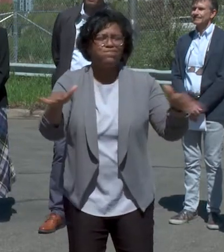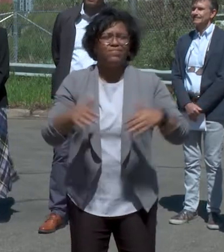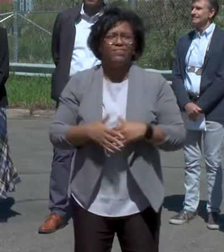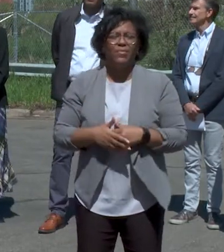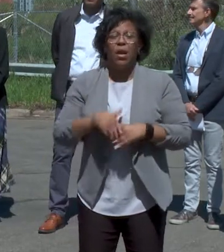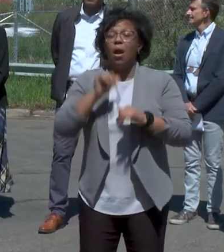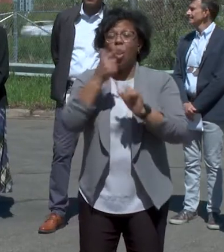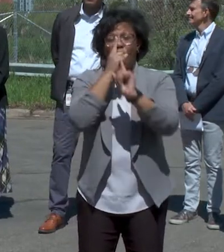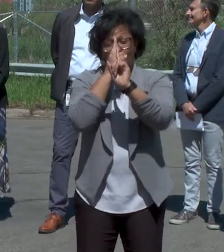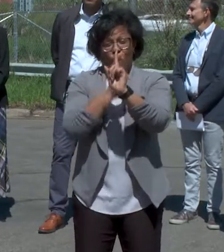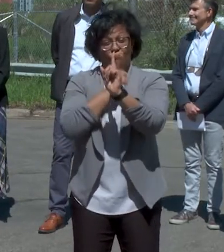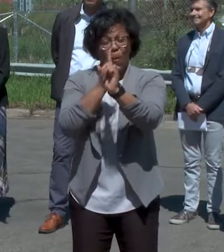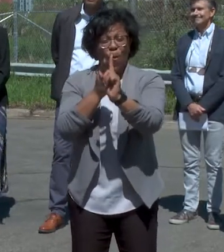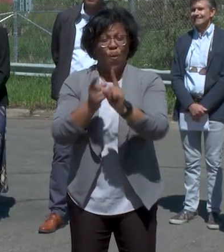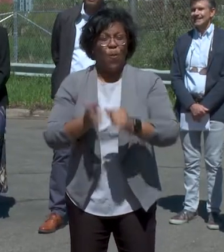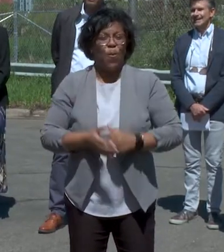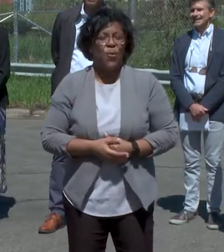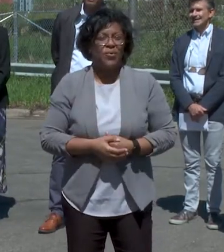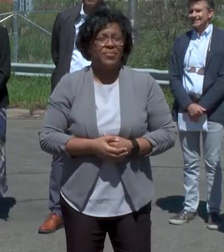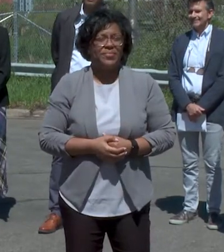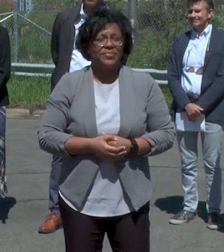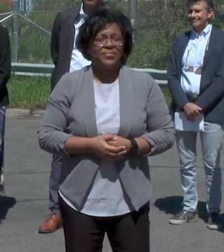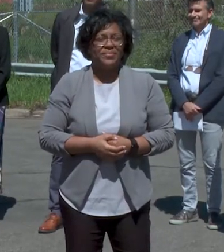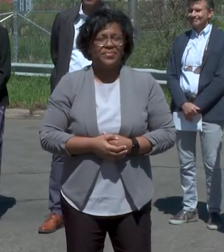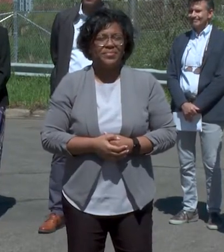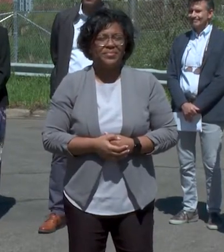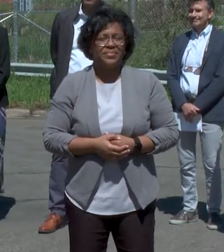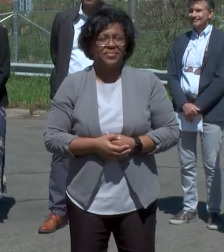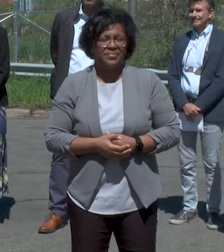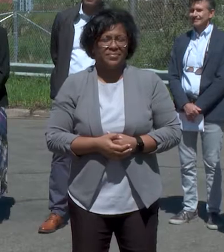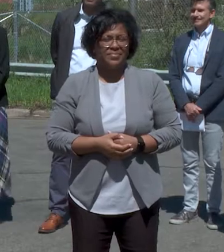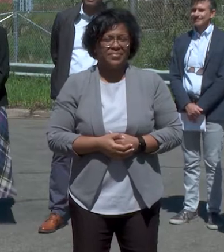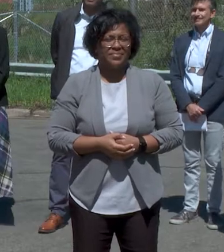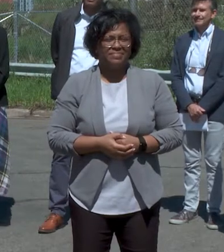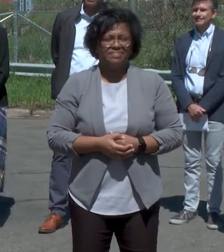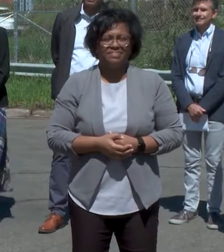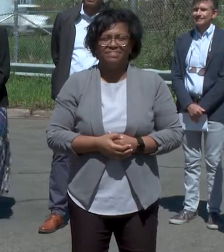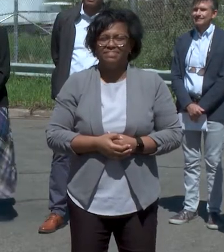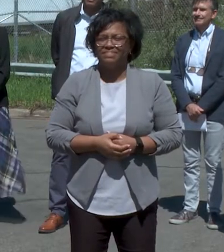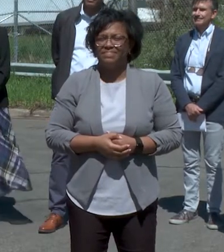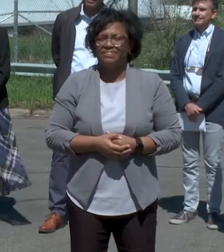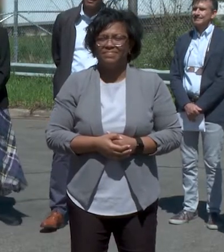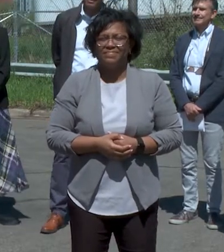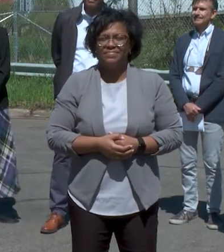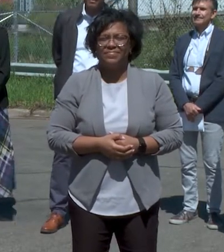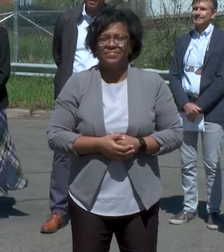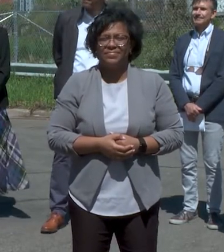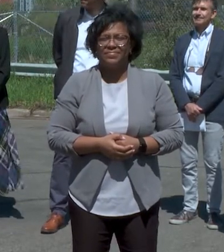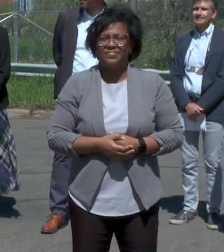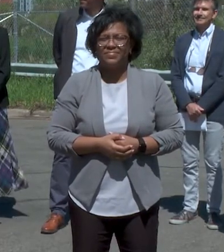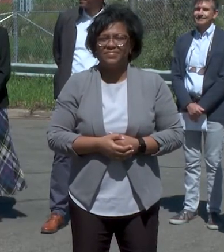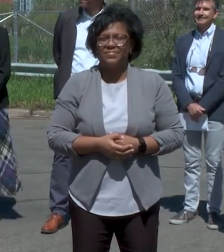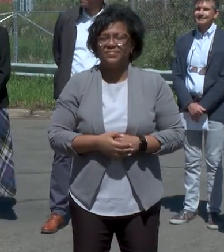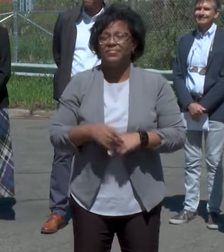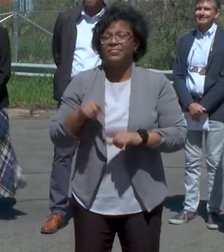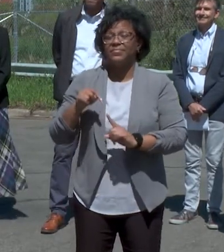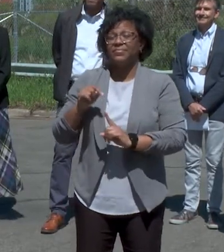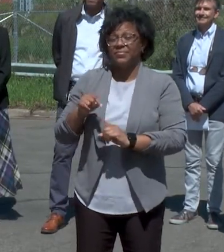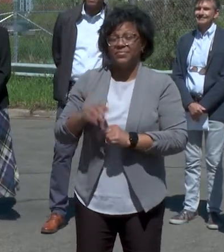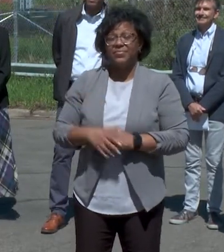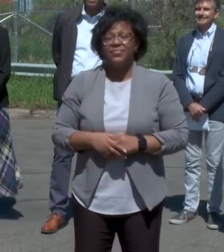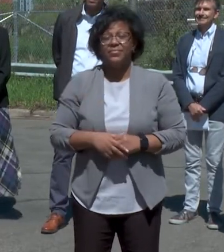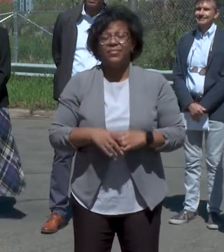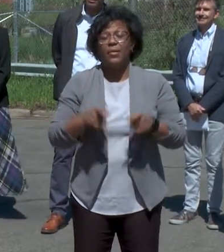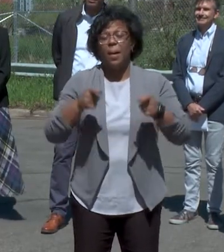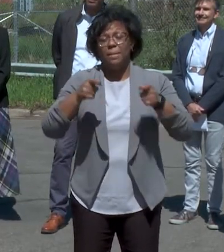management plans to guide sustainable and equitable service levels for the Park Board's natural resources, such as